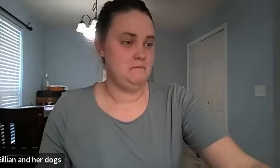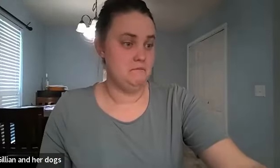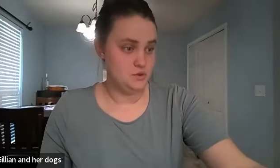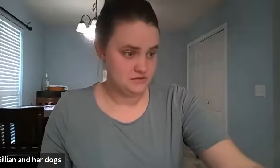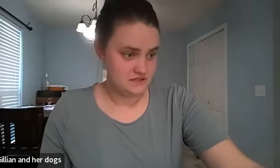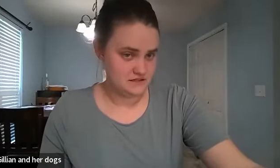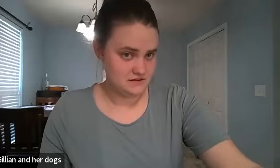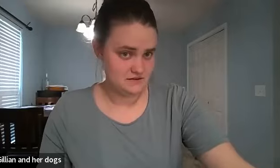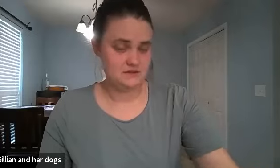Moose.